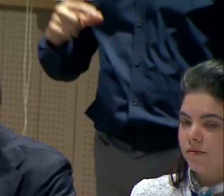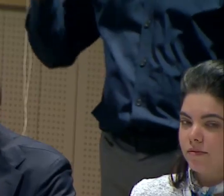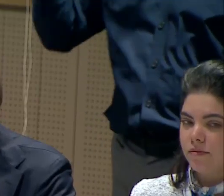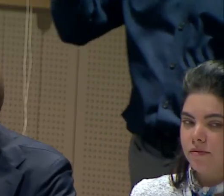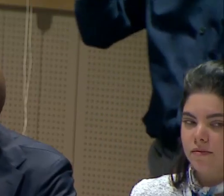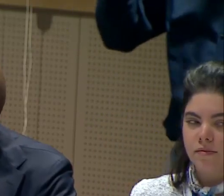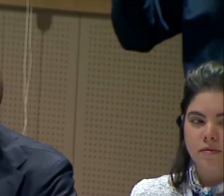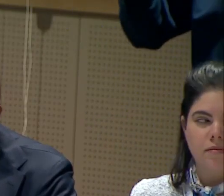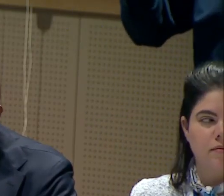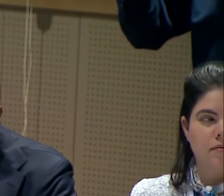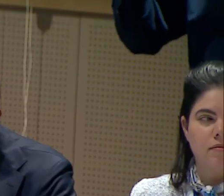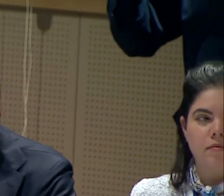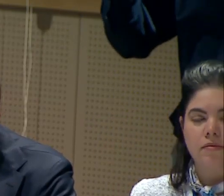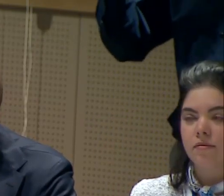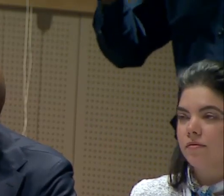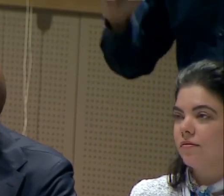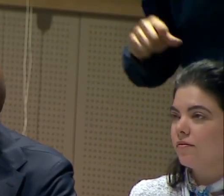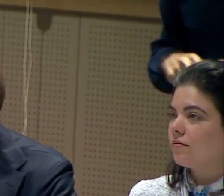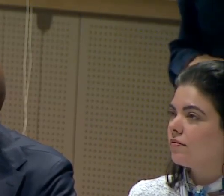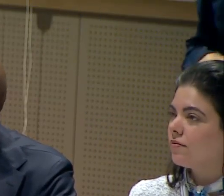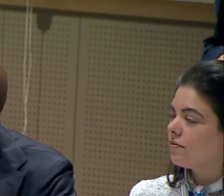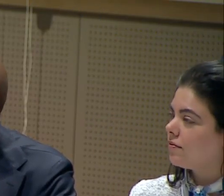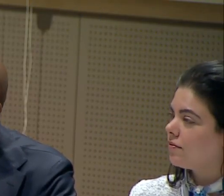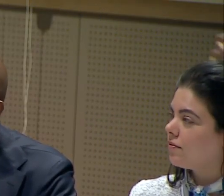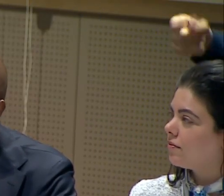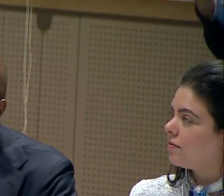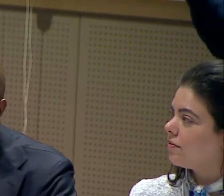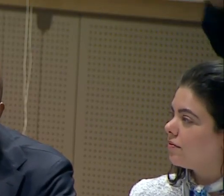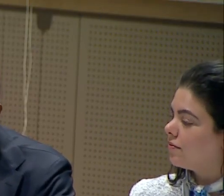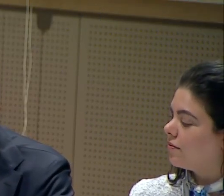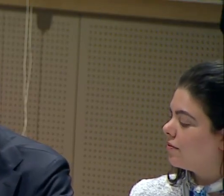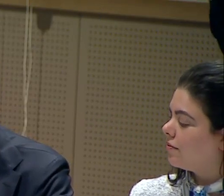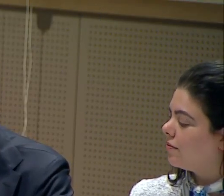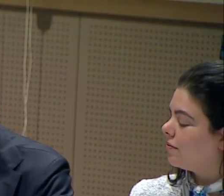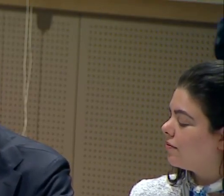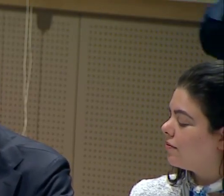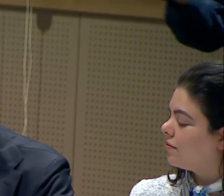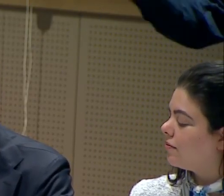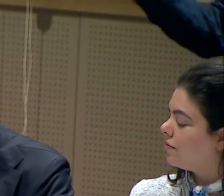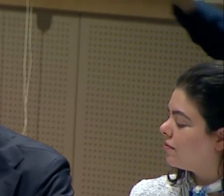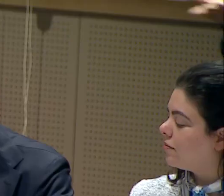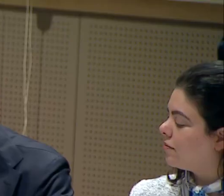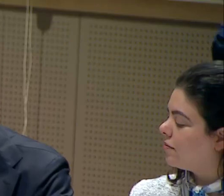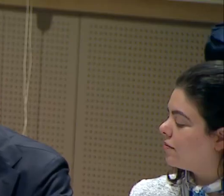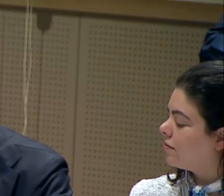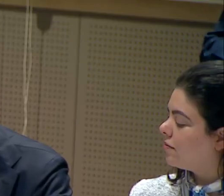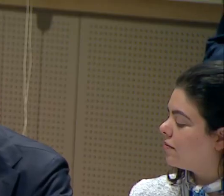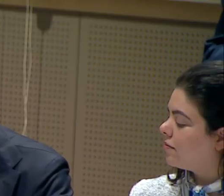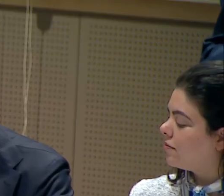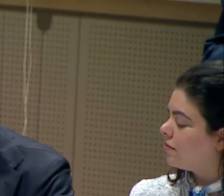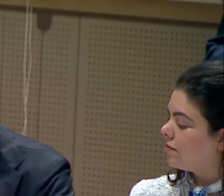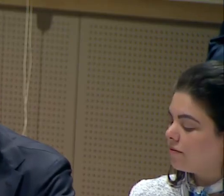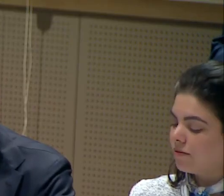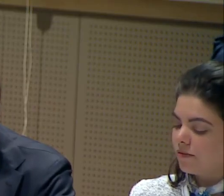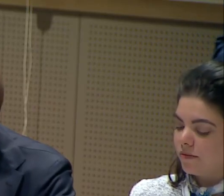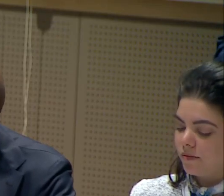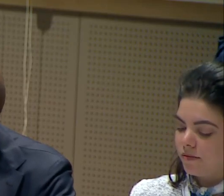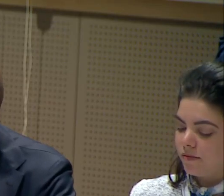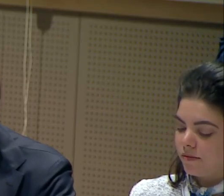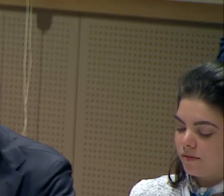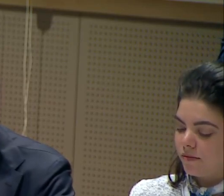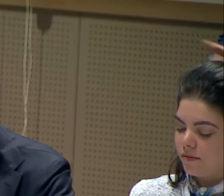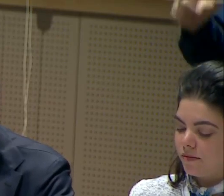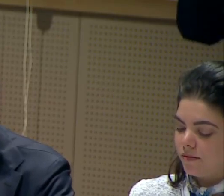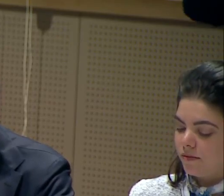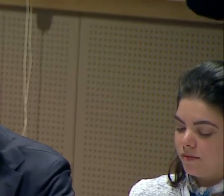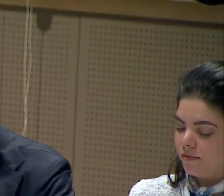Good morning, and again, a warm welcome to you all. As life expectancy rises across